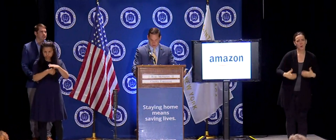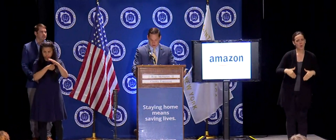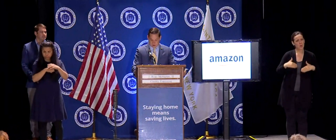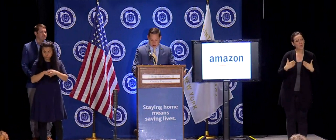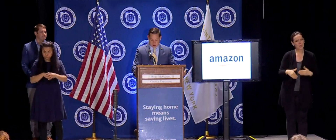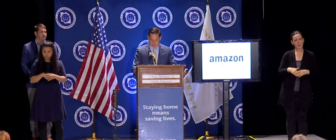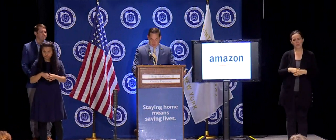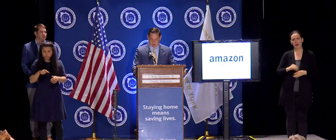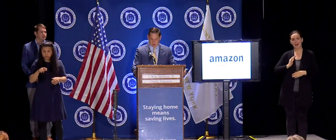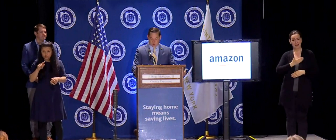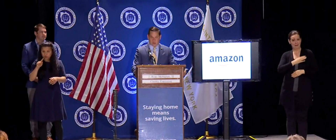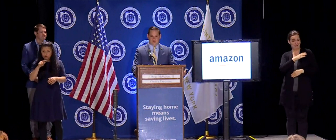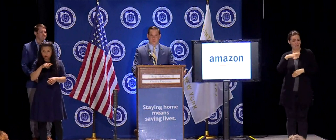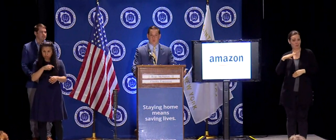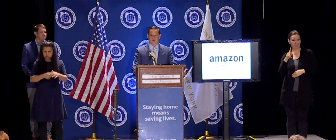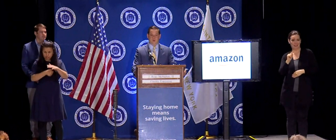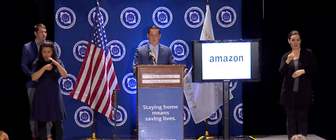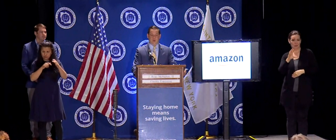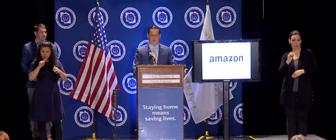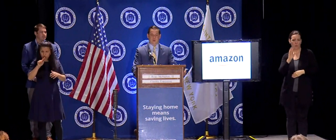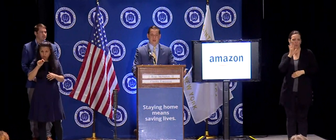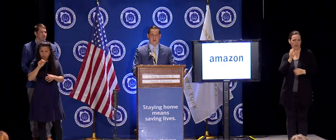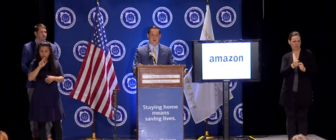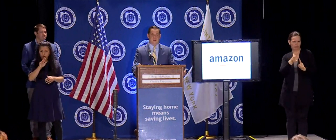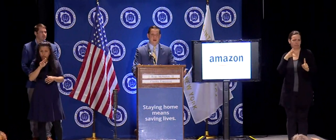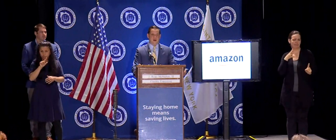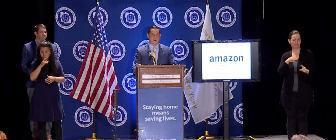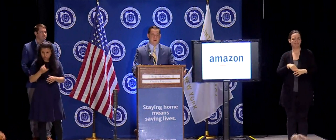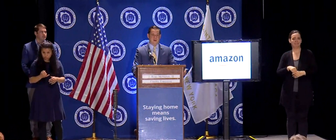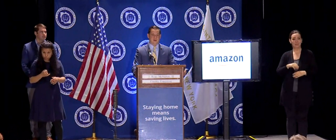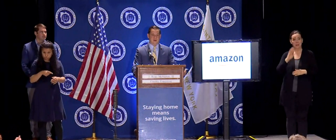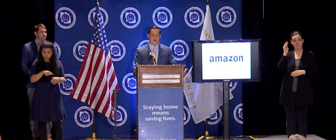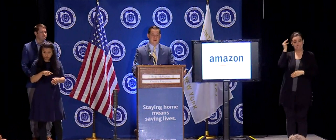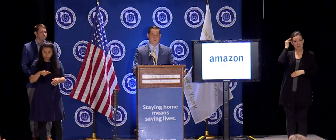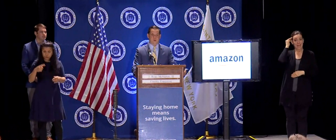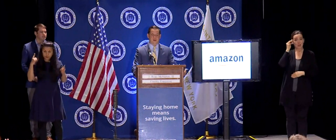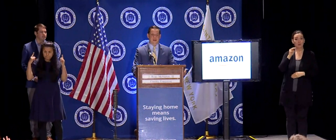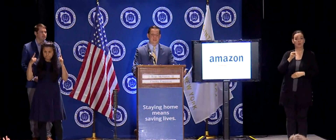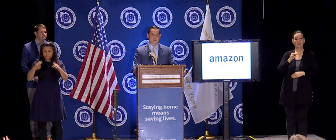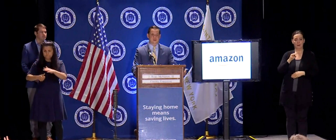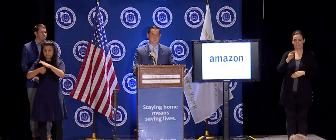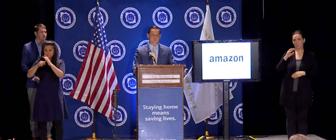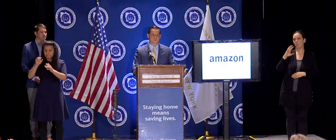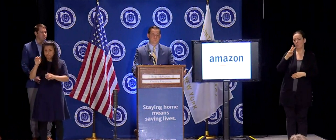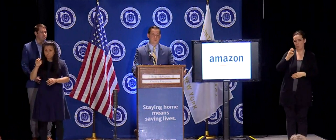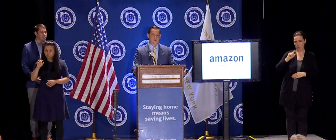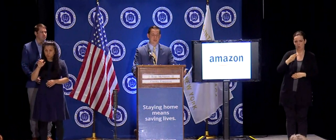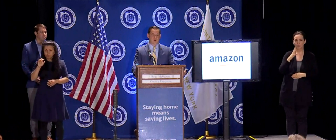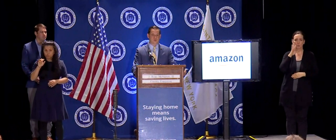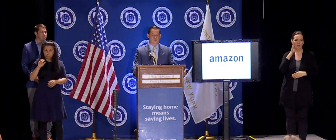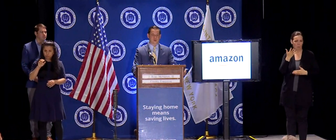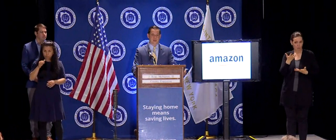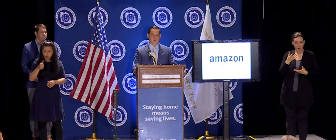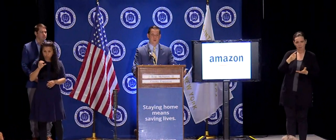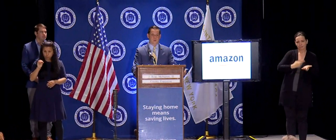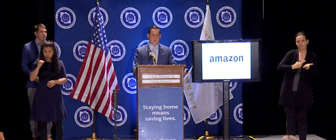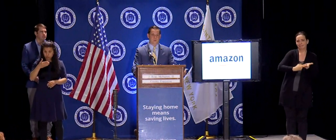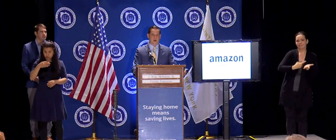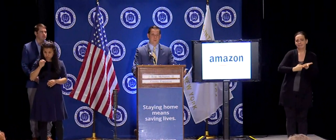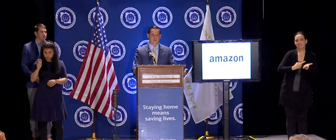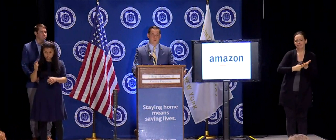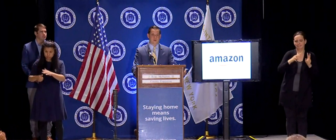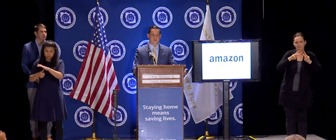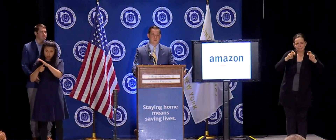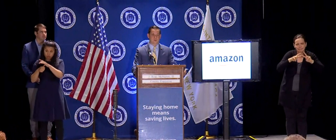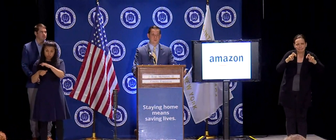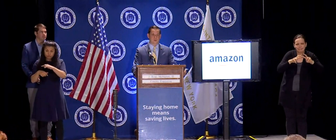that. Mayor Ben Walsh, when you recruit a company like this, they don't just look at where the